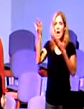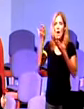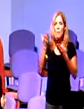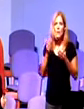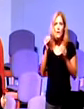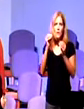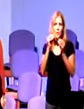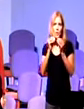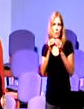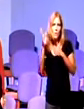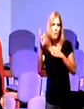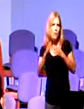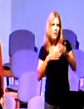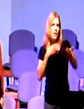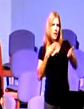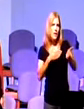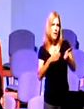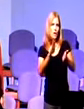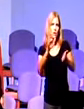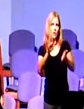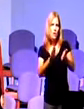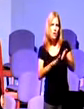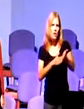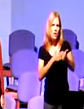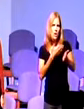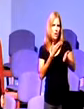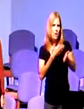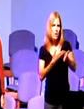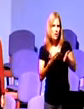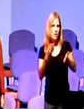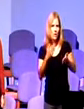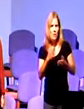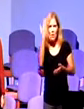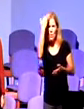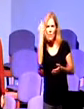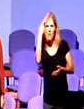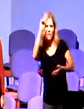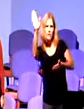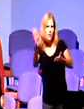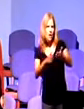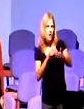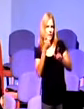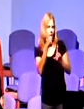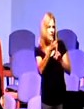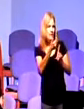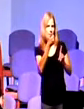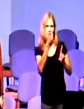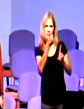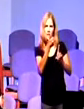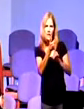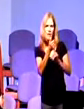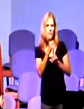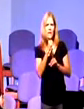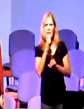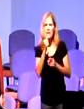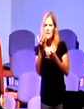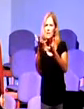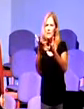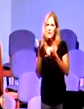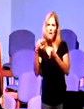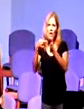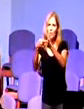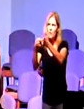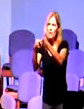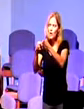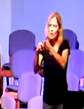breath. I'll bring you more than a song, for a song in itself